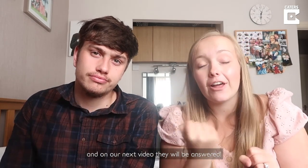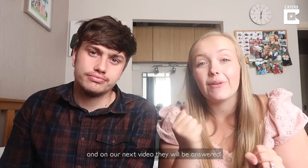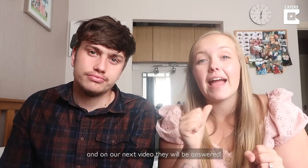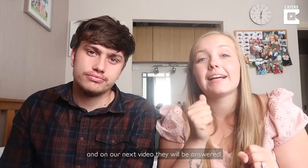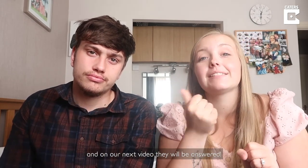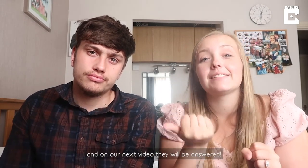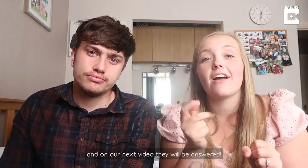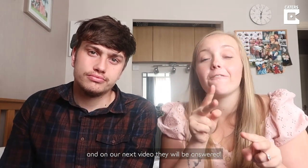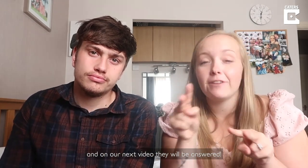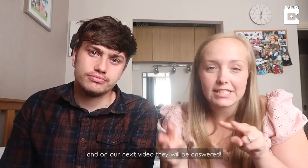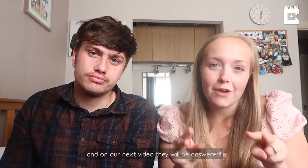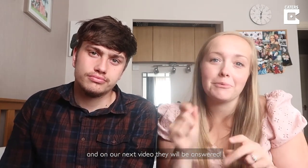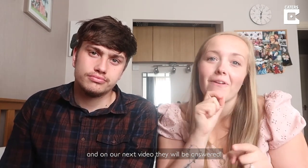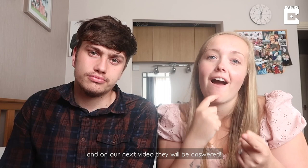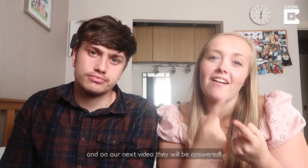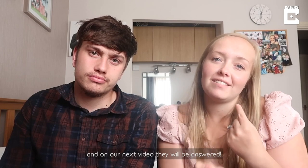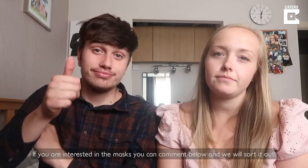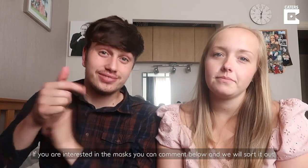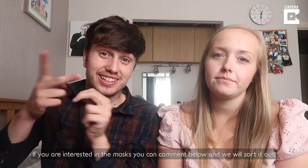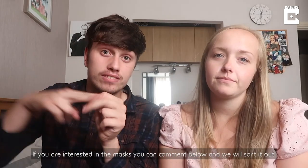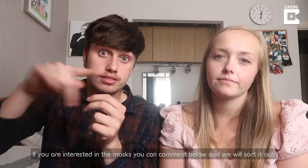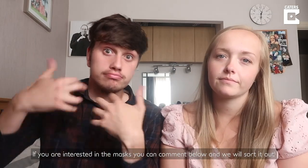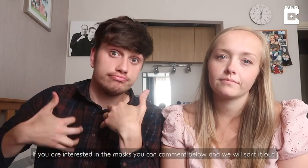our next video, we will answer.